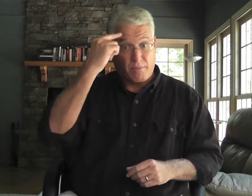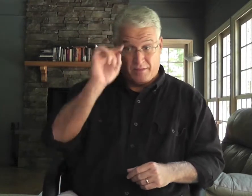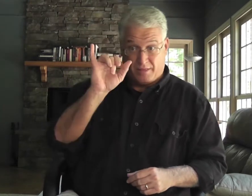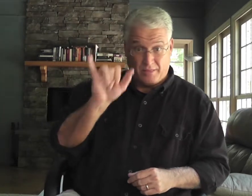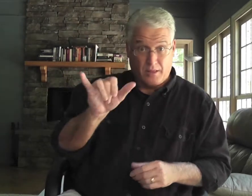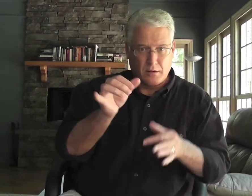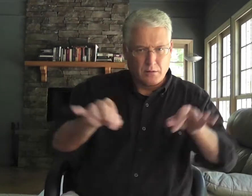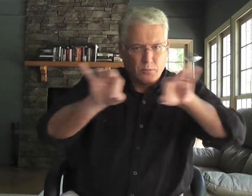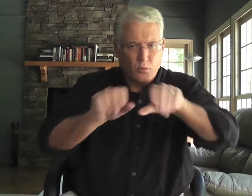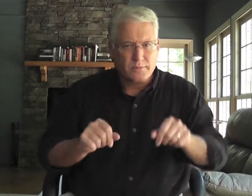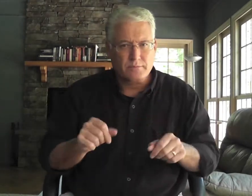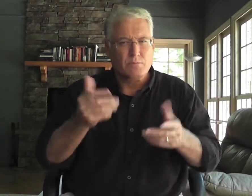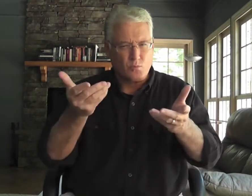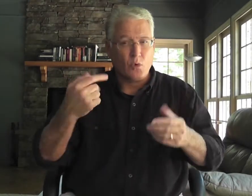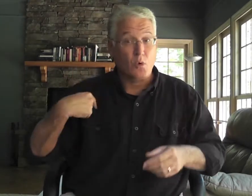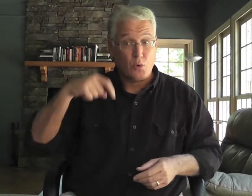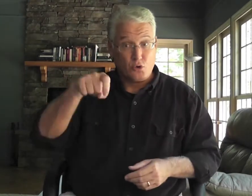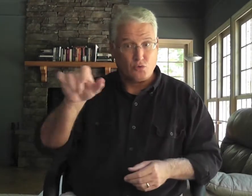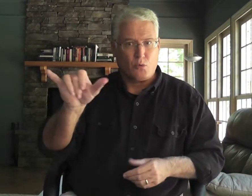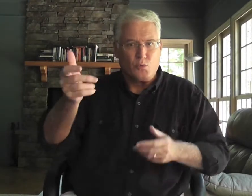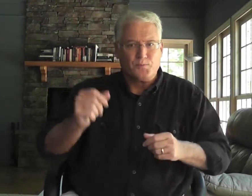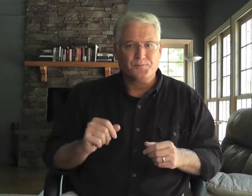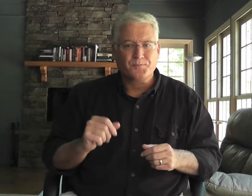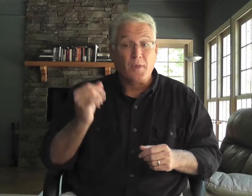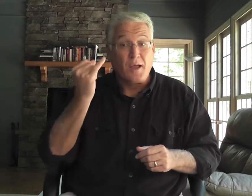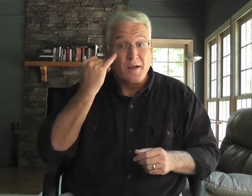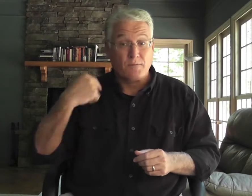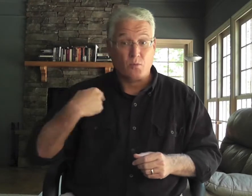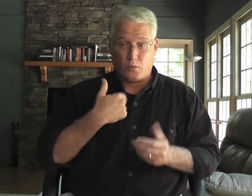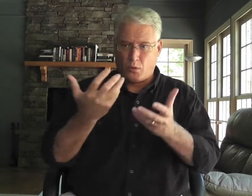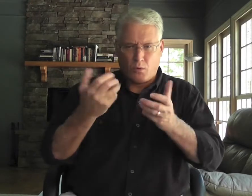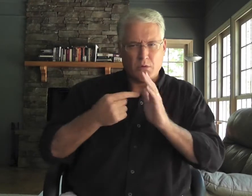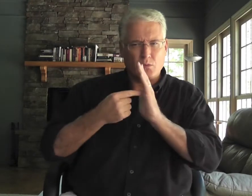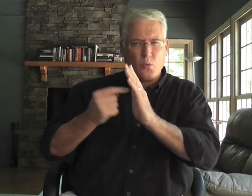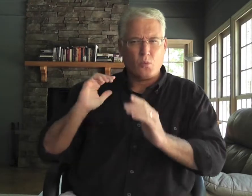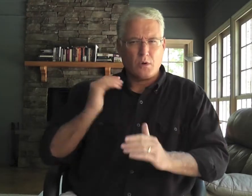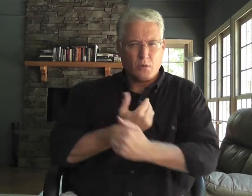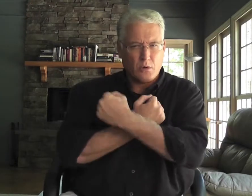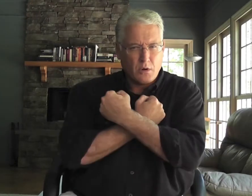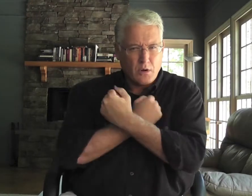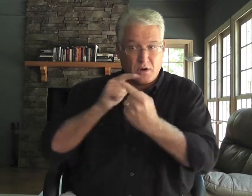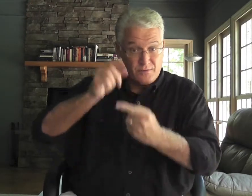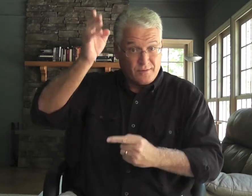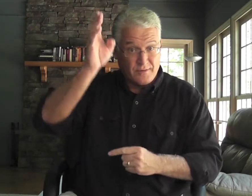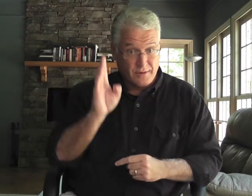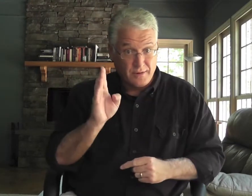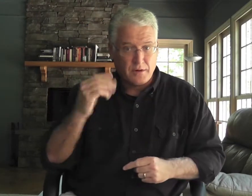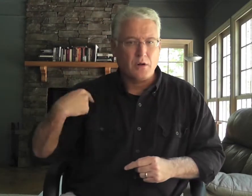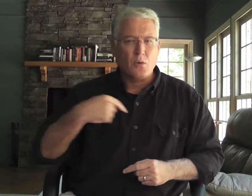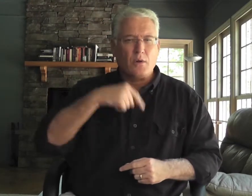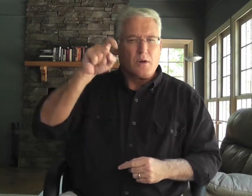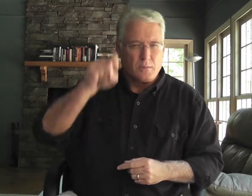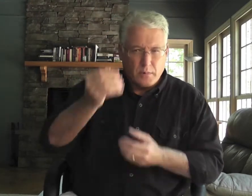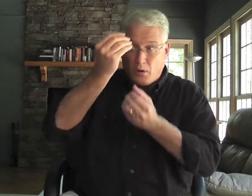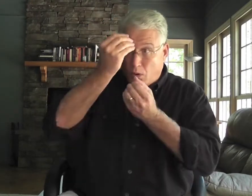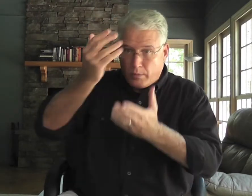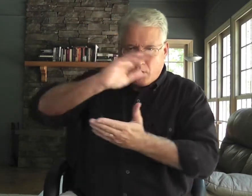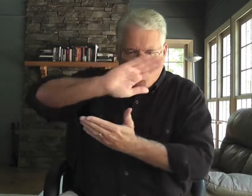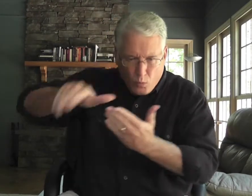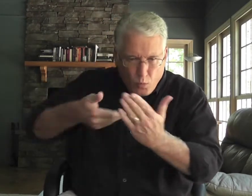the Sabbath a day. But God says that it's important and we need to do it. And if we want to show our love to God, then